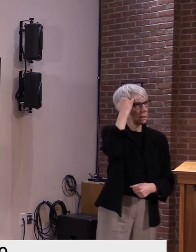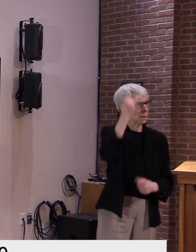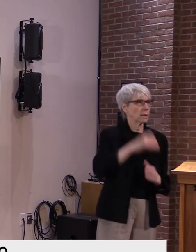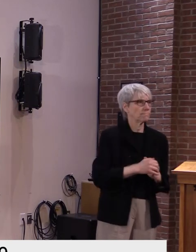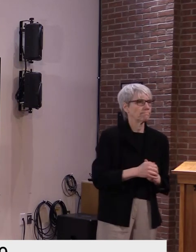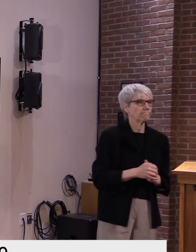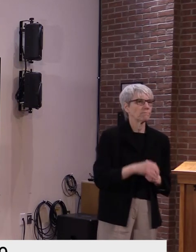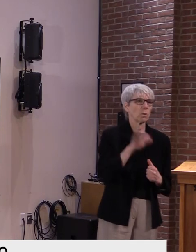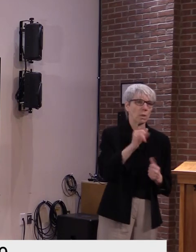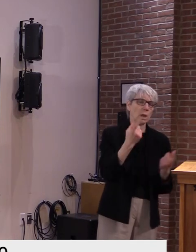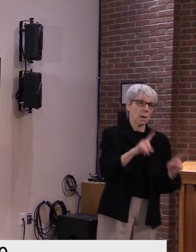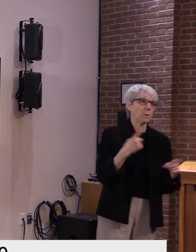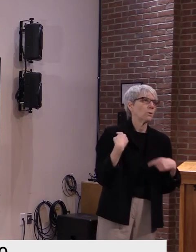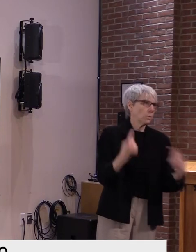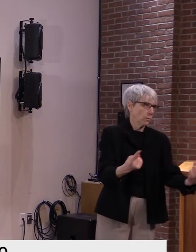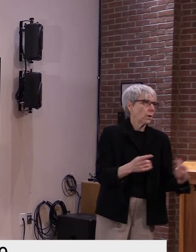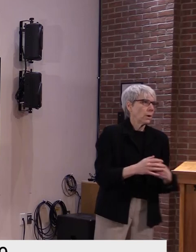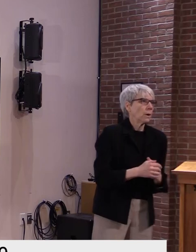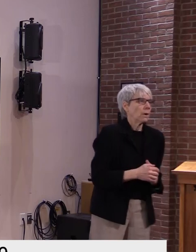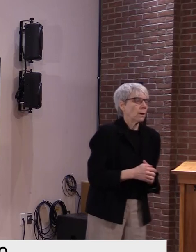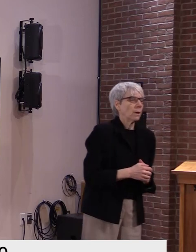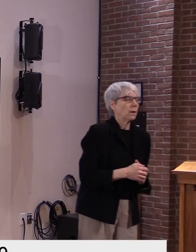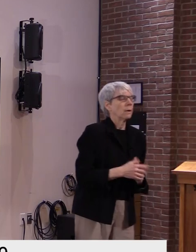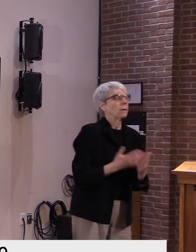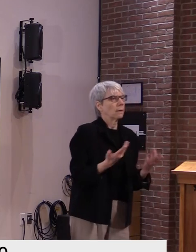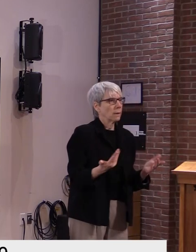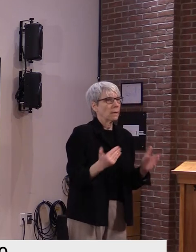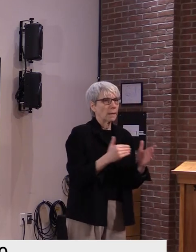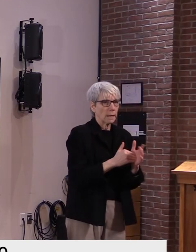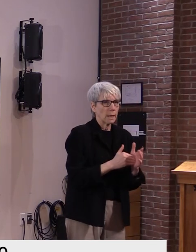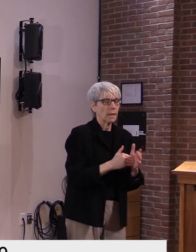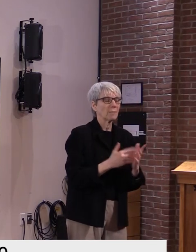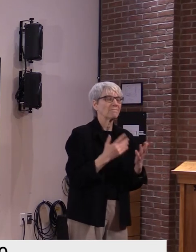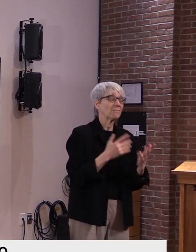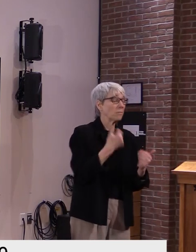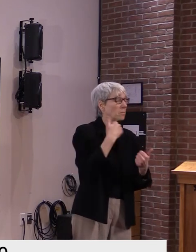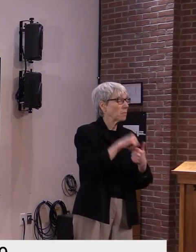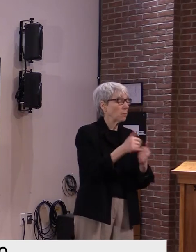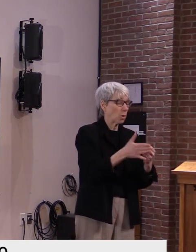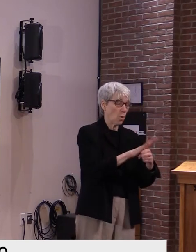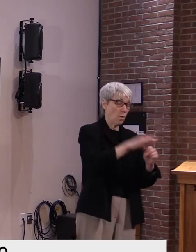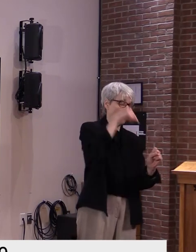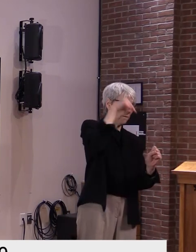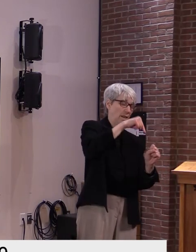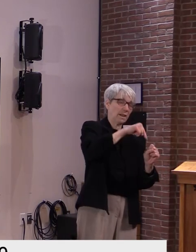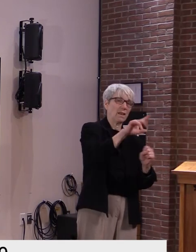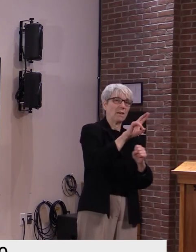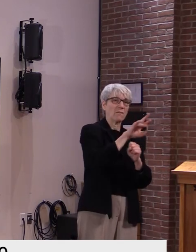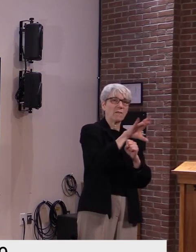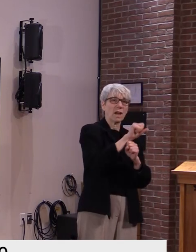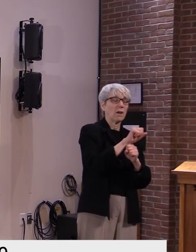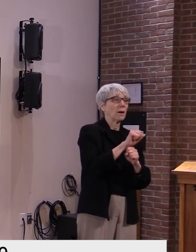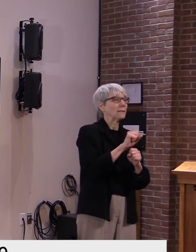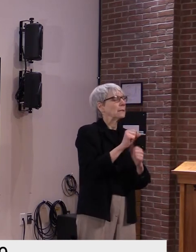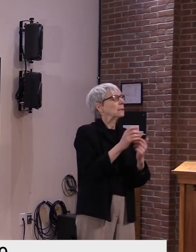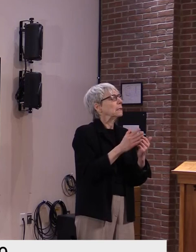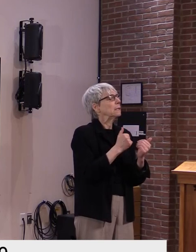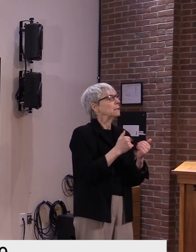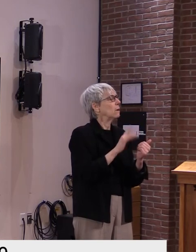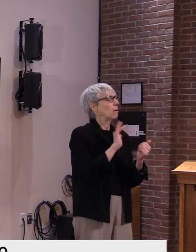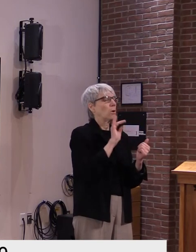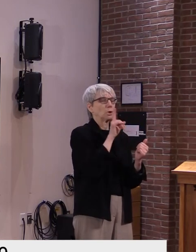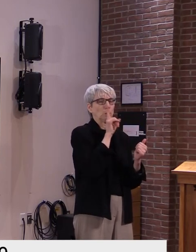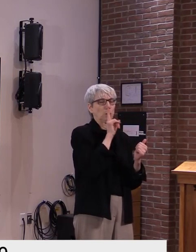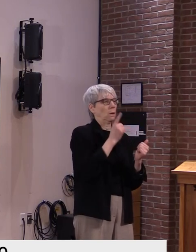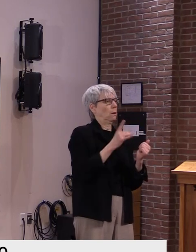is right now. But I think, again, it's that ability of the virus to come into the facility unbeknownst to